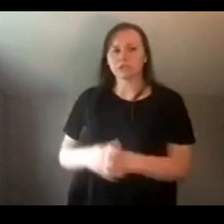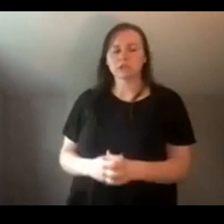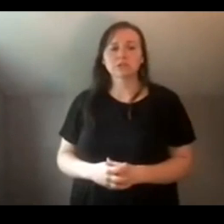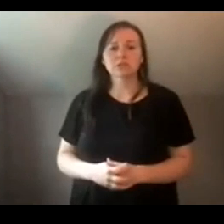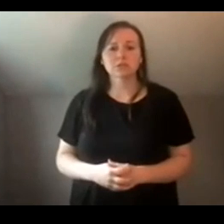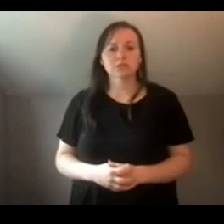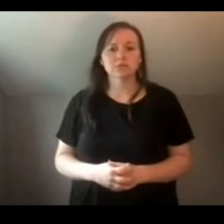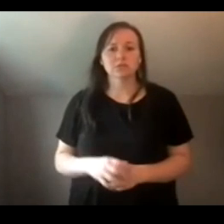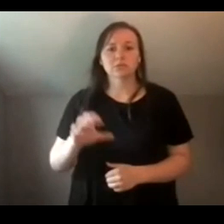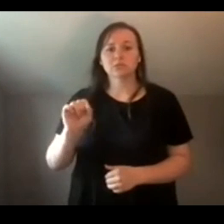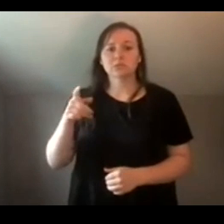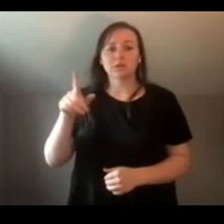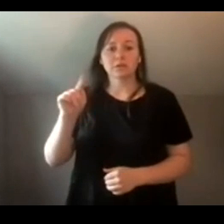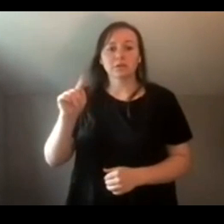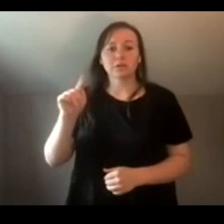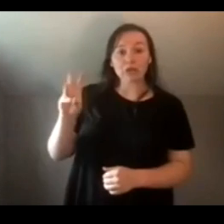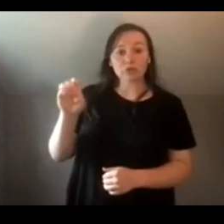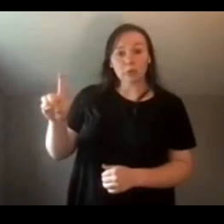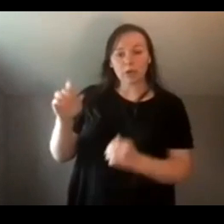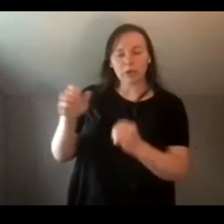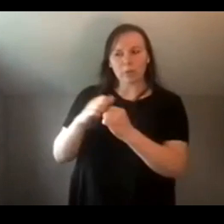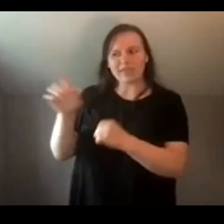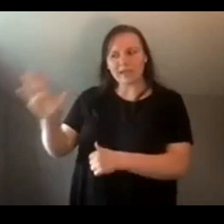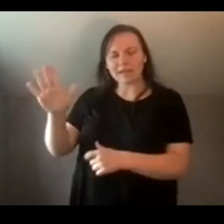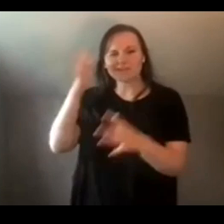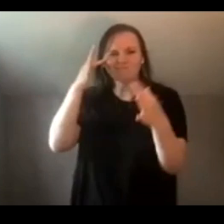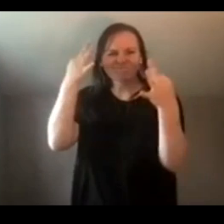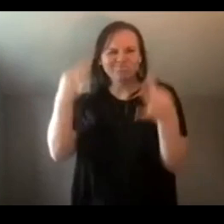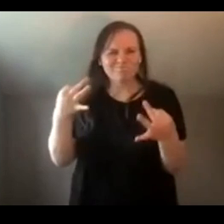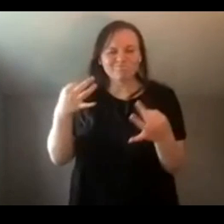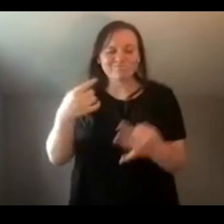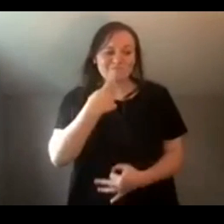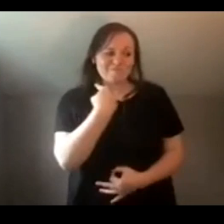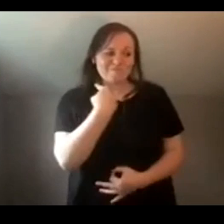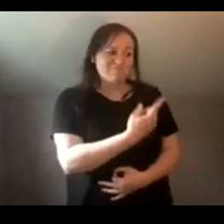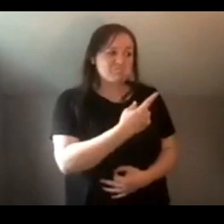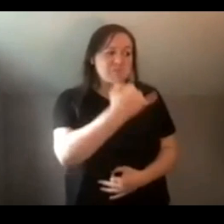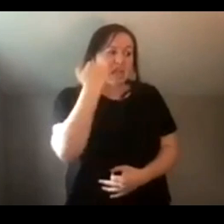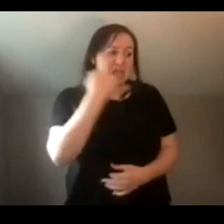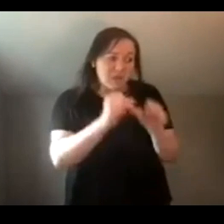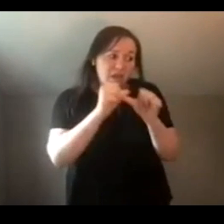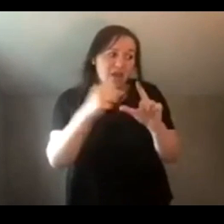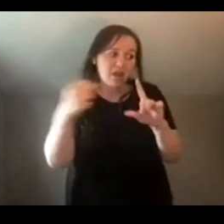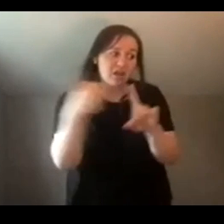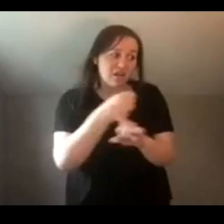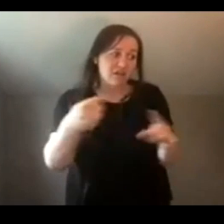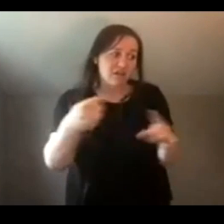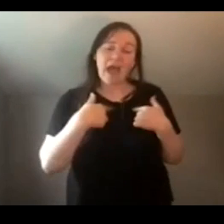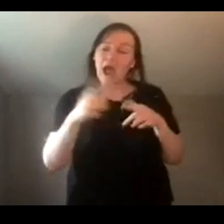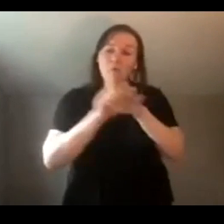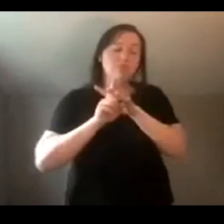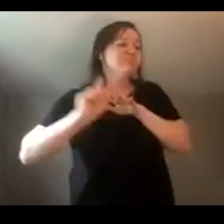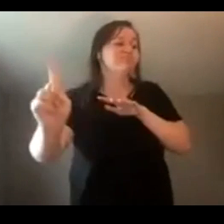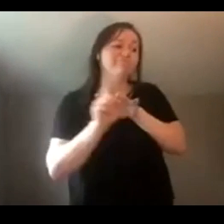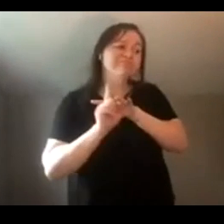Spottswood, with the determination, said to his master, if the beatings continue, I will run away. I